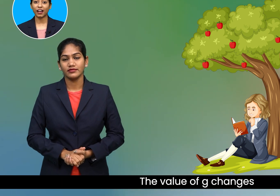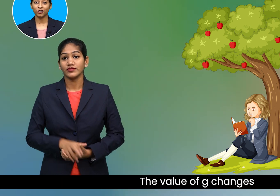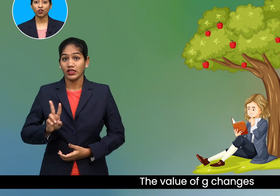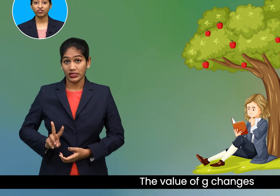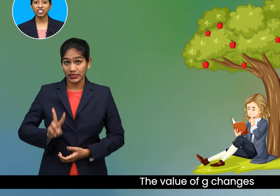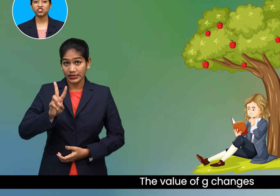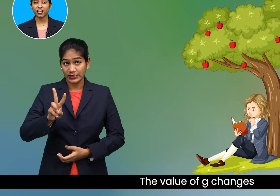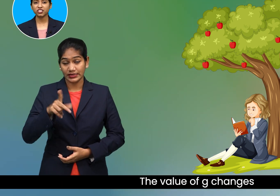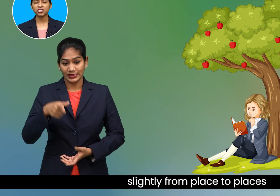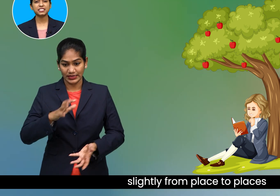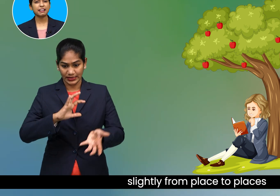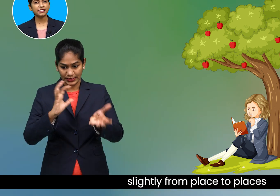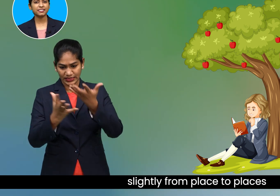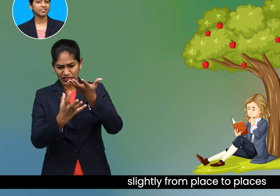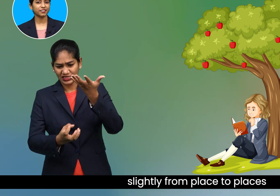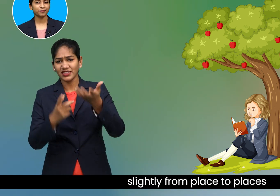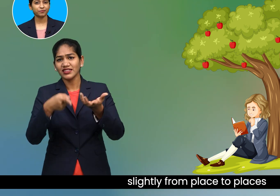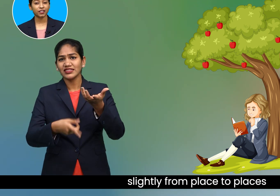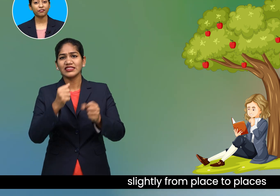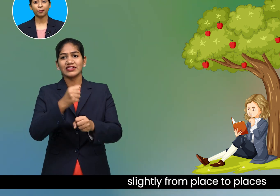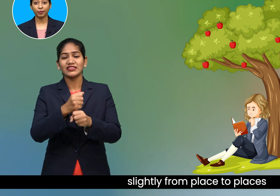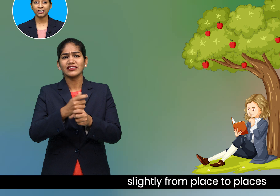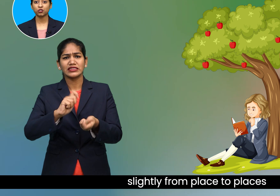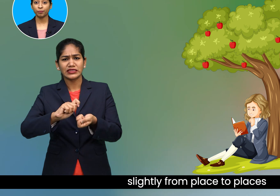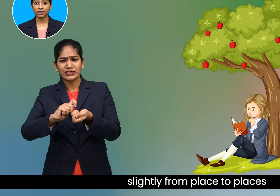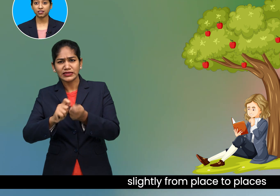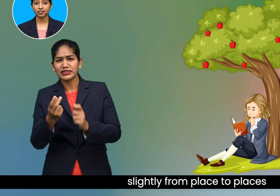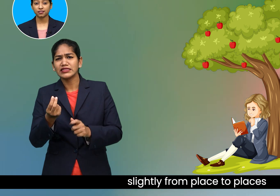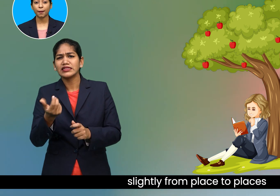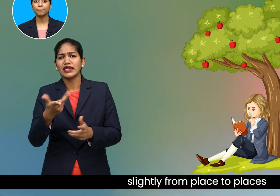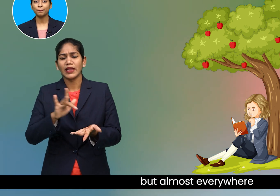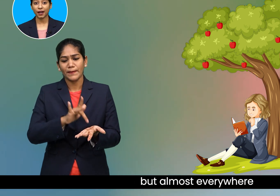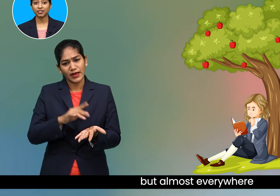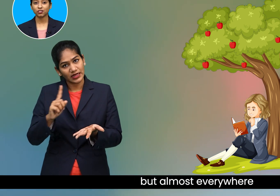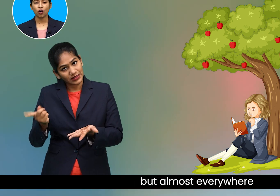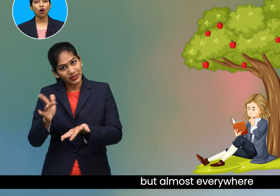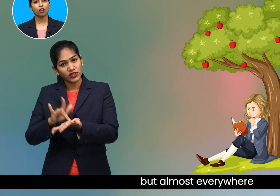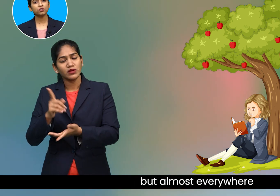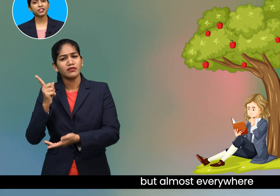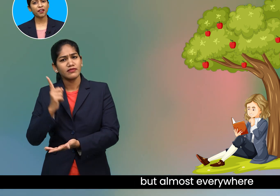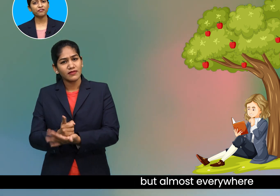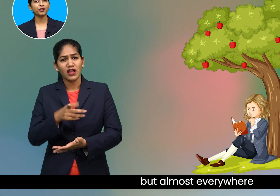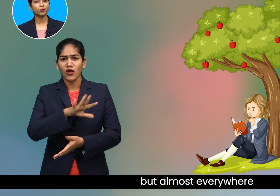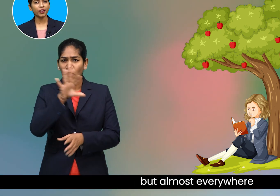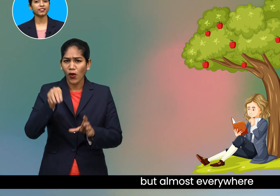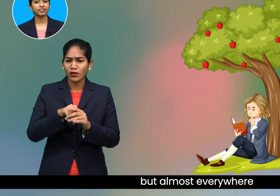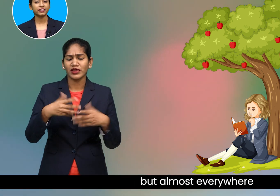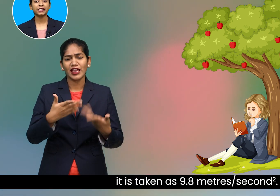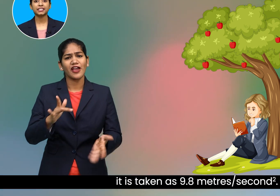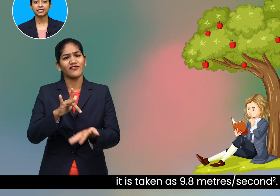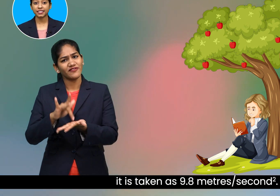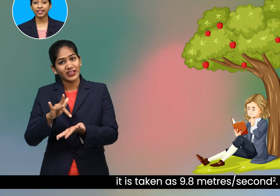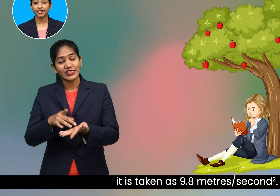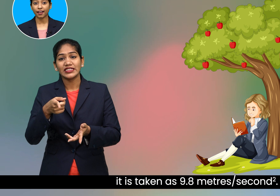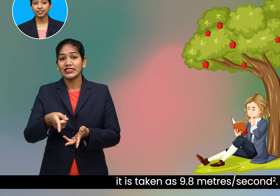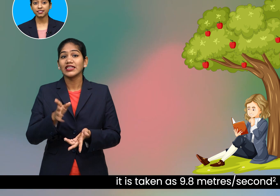The value of g changes slightly from place to places, but almost everywhere